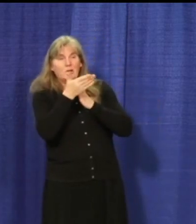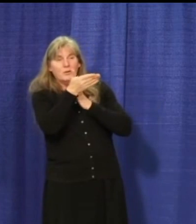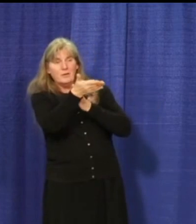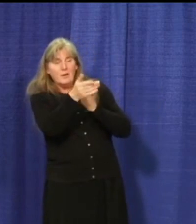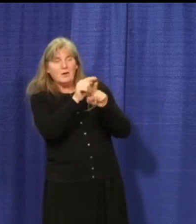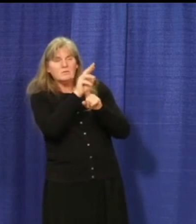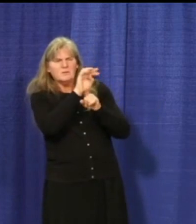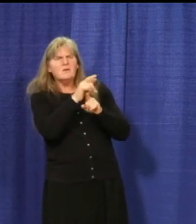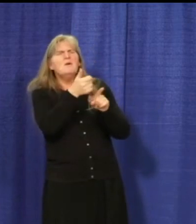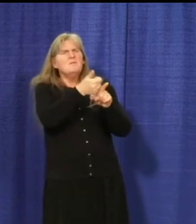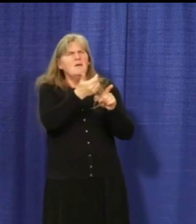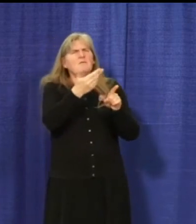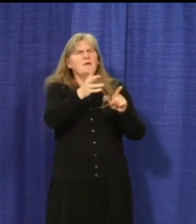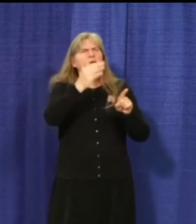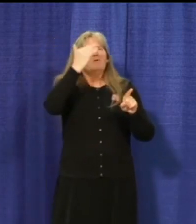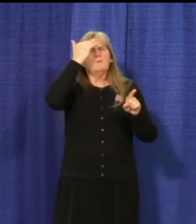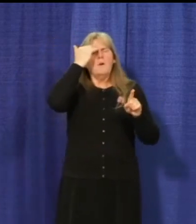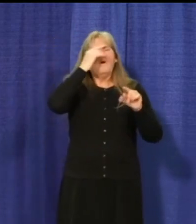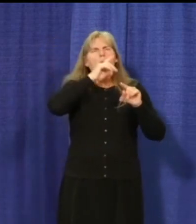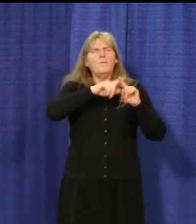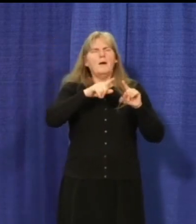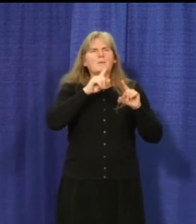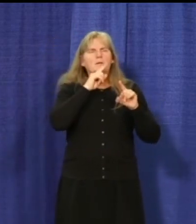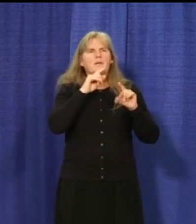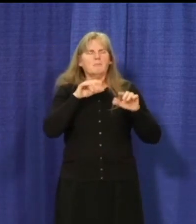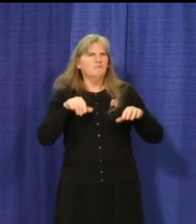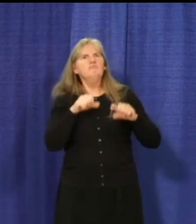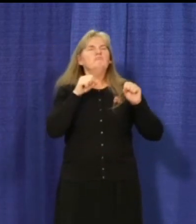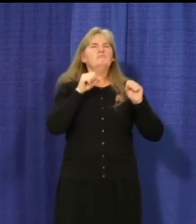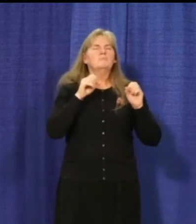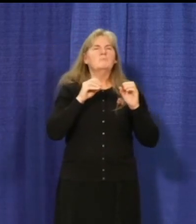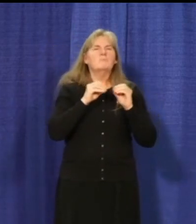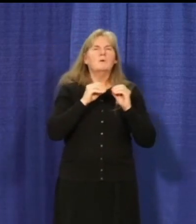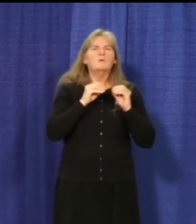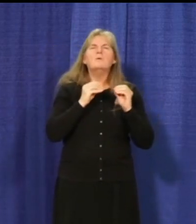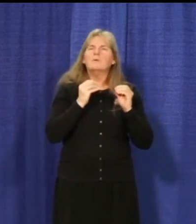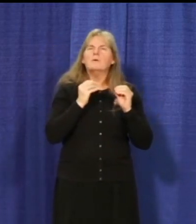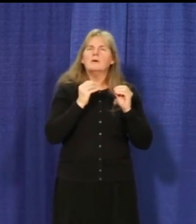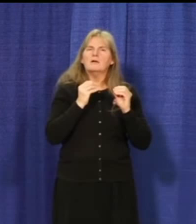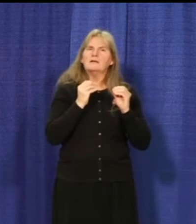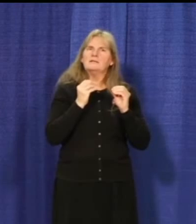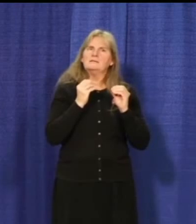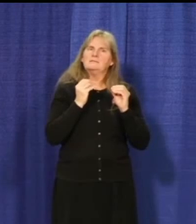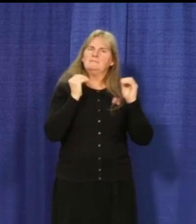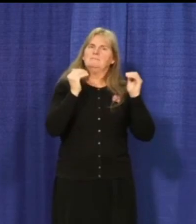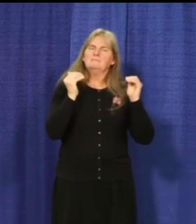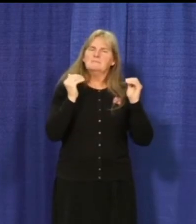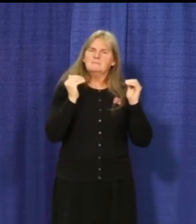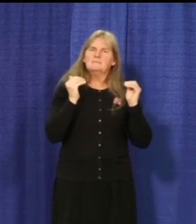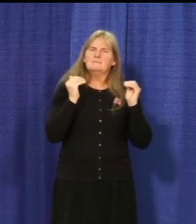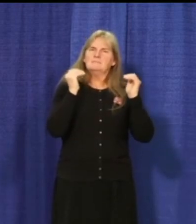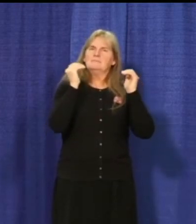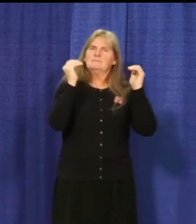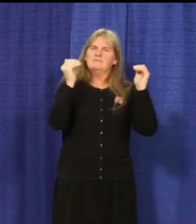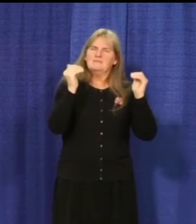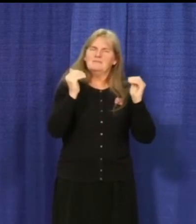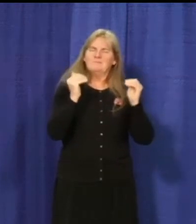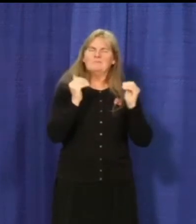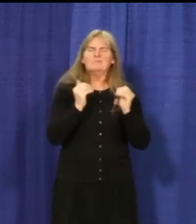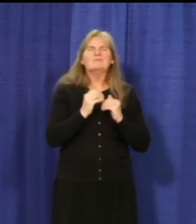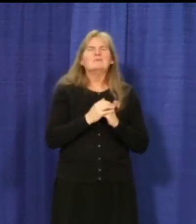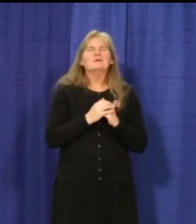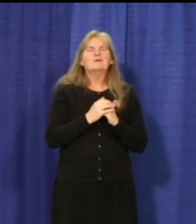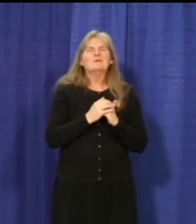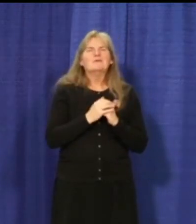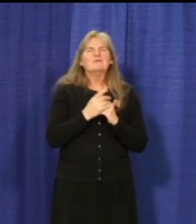call; they were already awake, but definitely stepping up their game to make sure that the safety of people in Watson Lake is